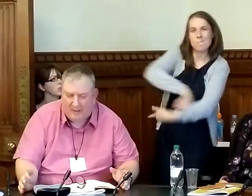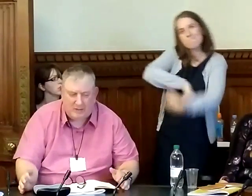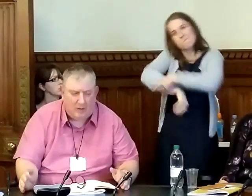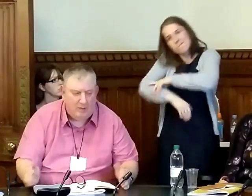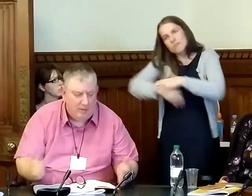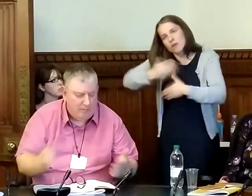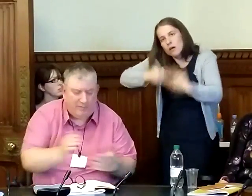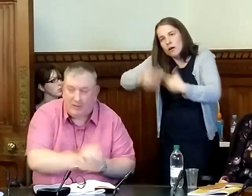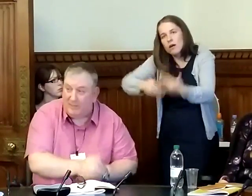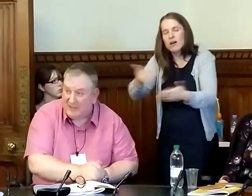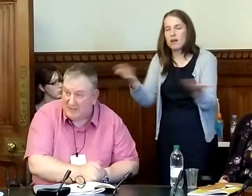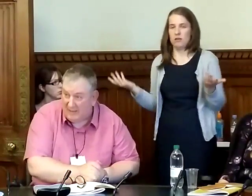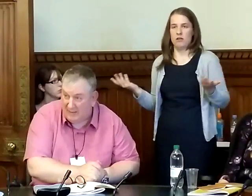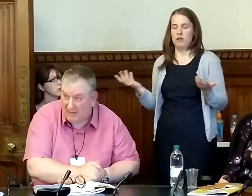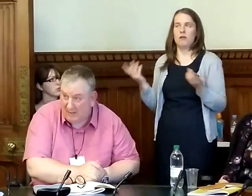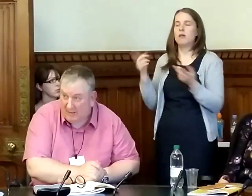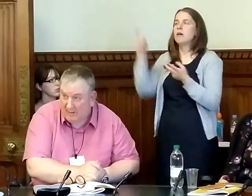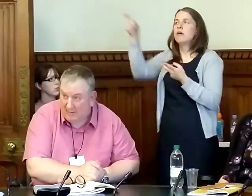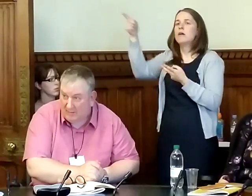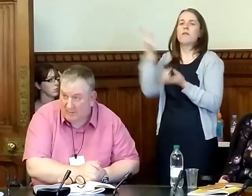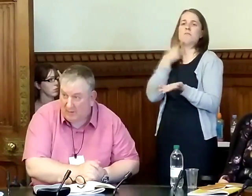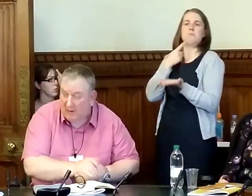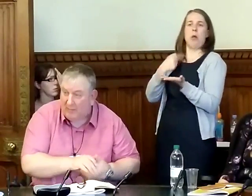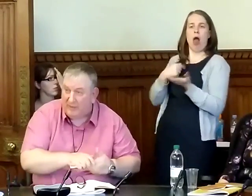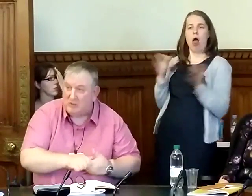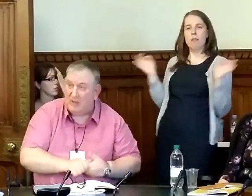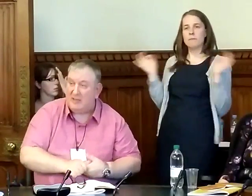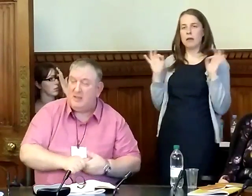was this saying that there's no room for domestic.